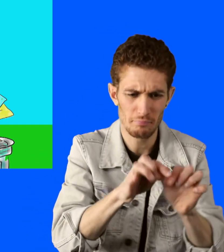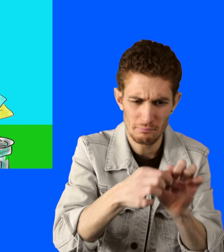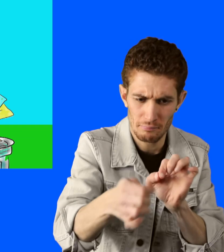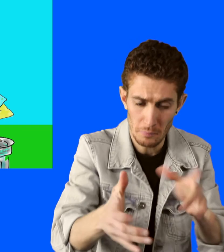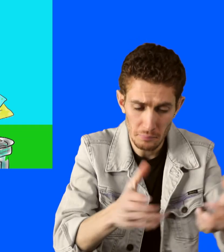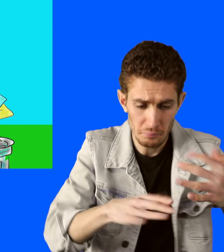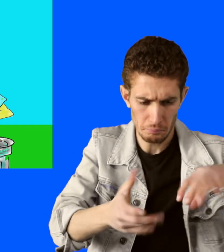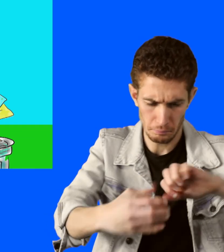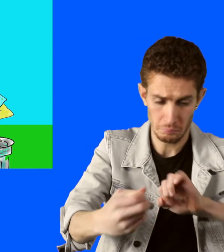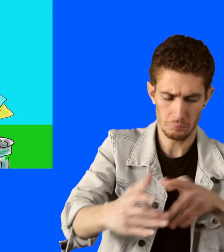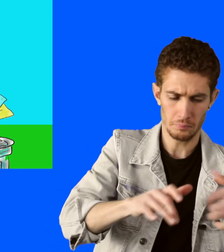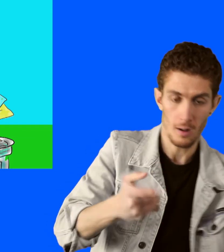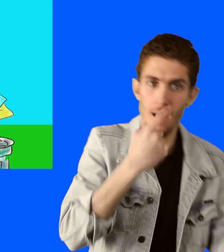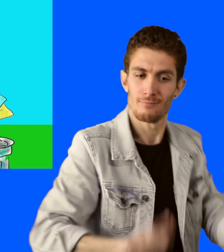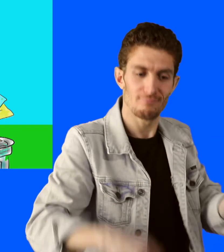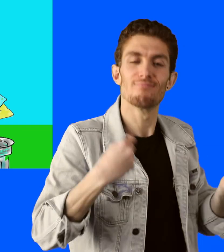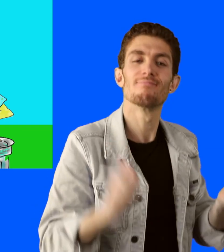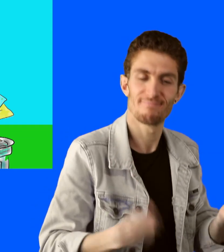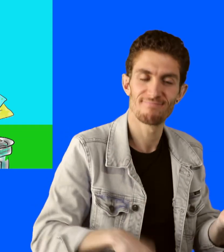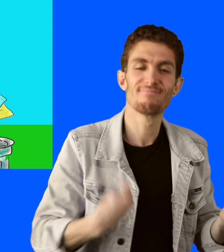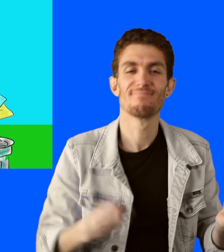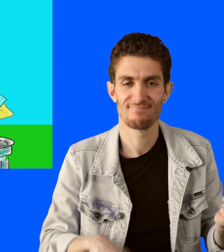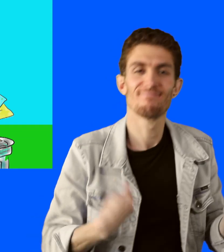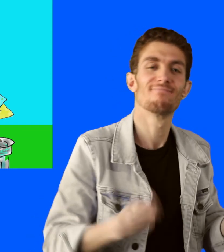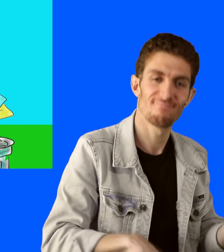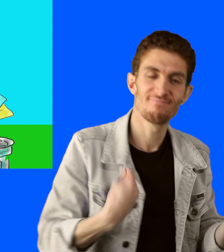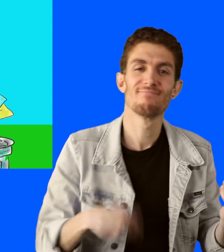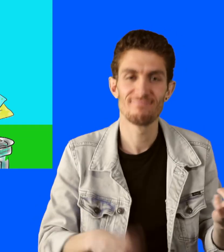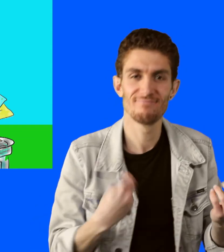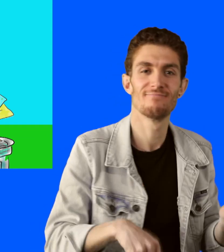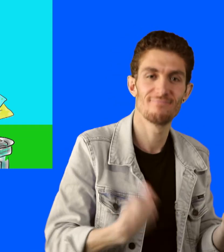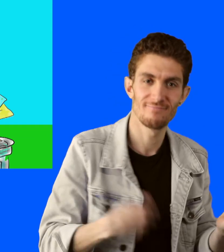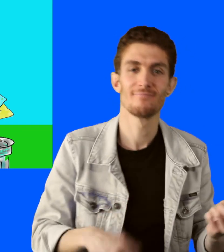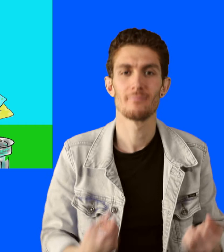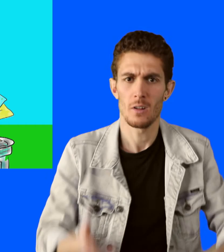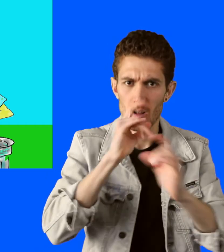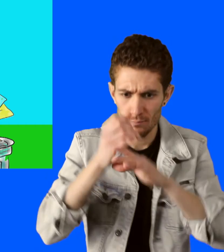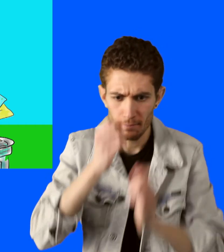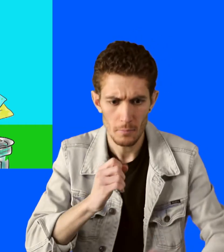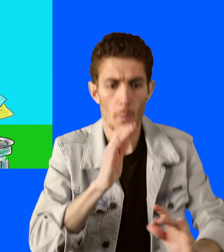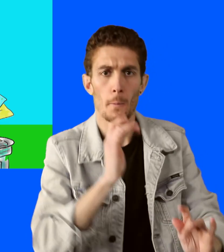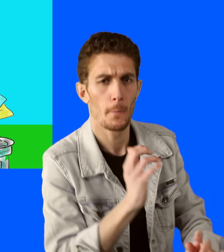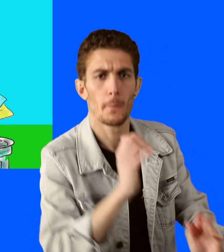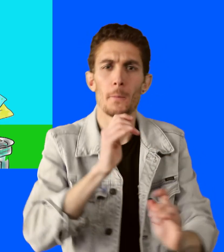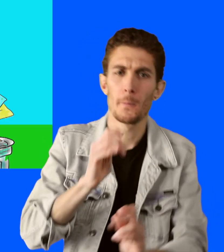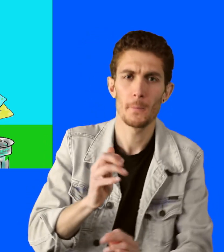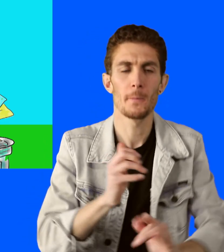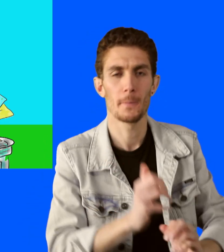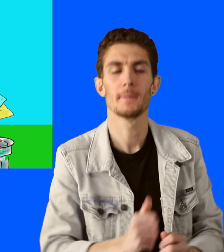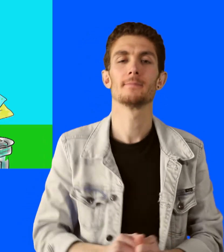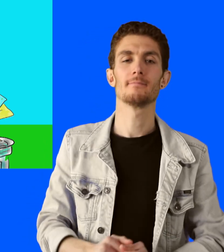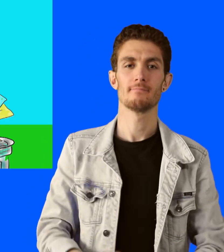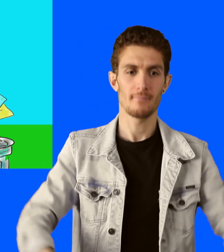ella also wound string tightly around a cardboard box so it could be played like a guitar it made a very strange